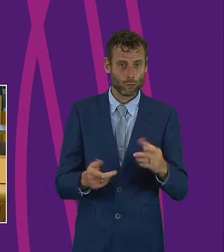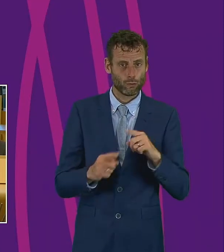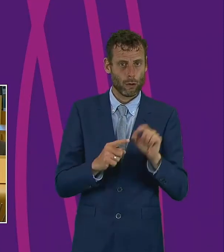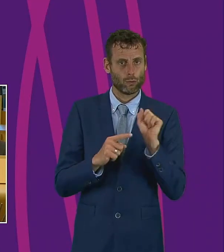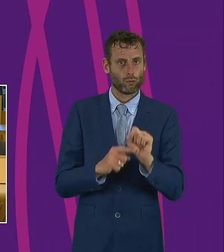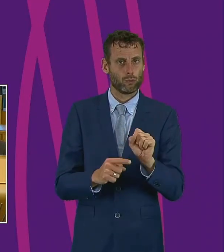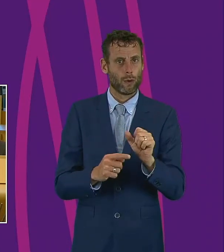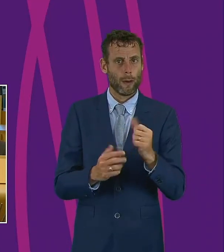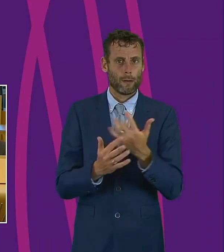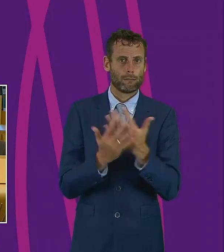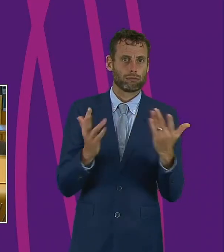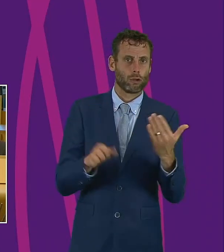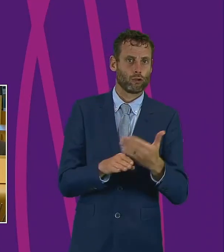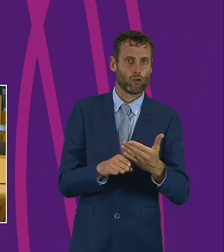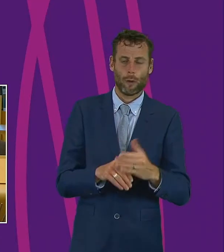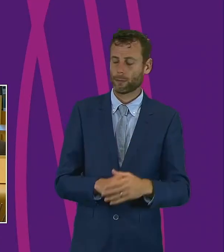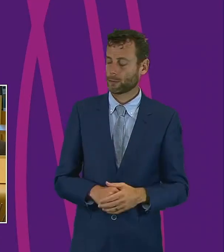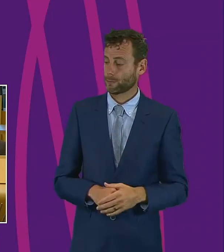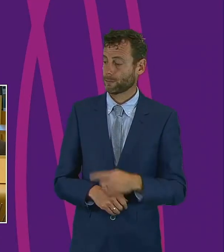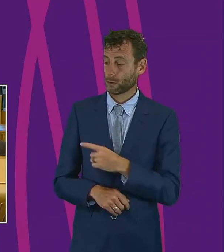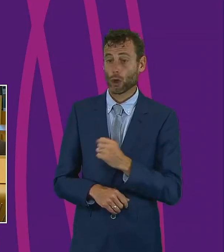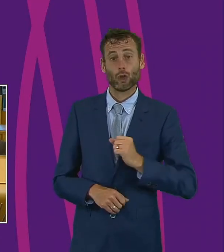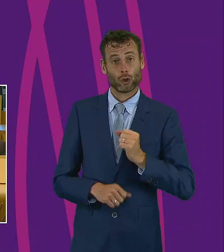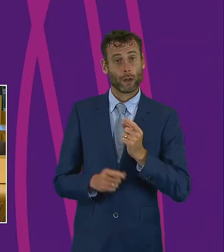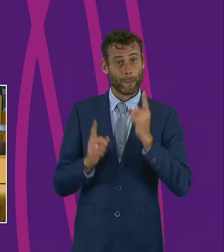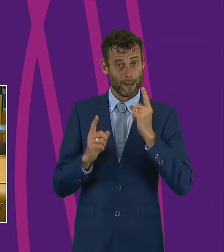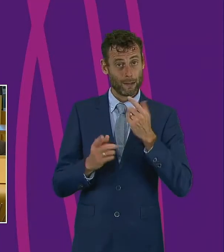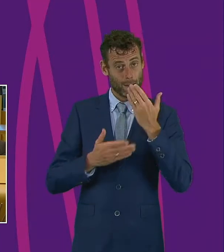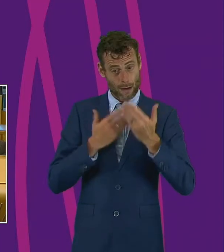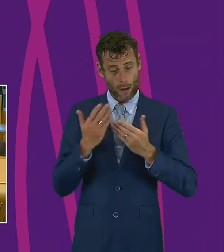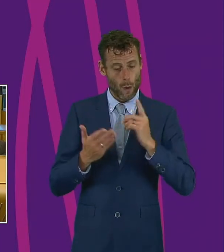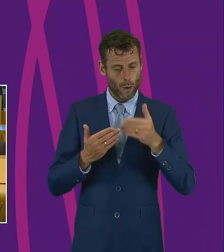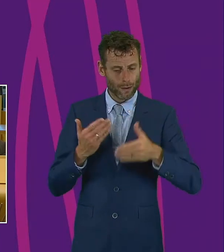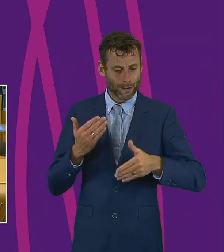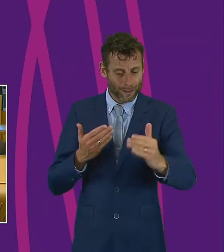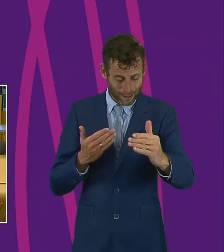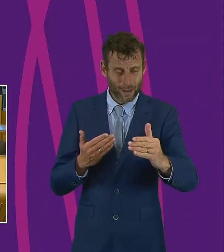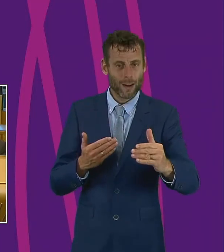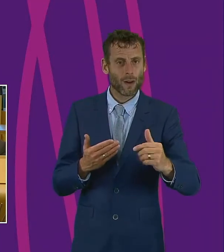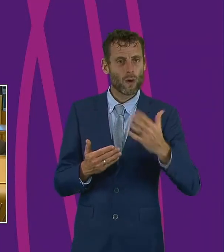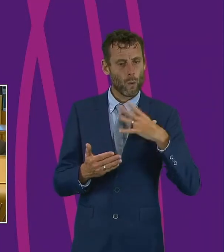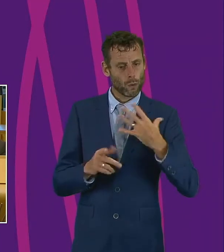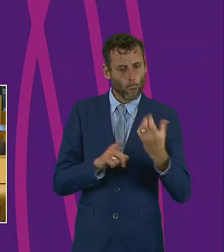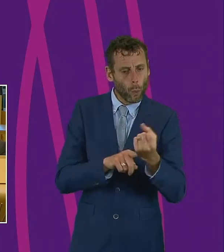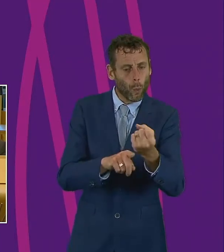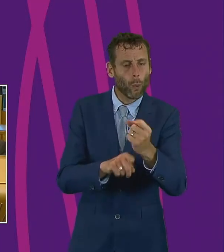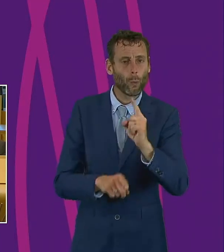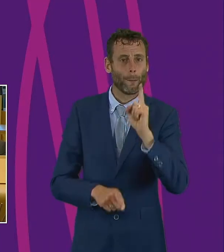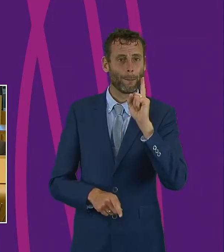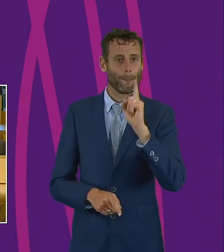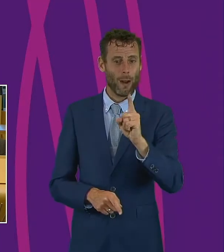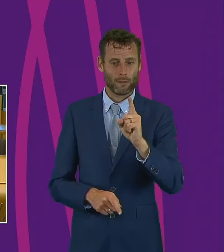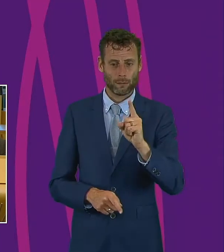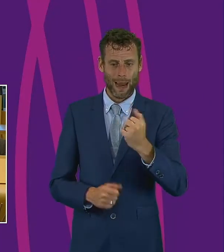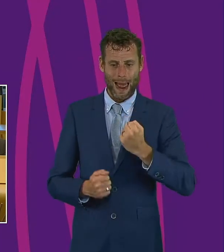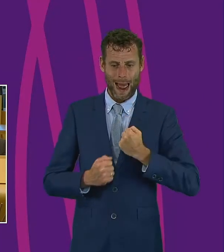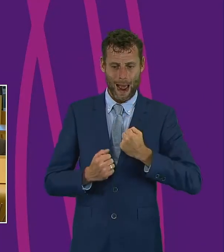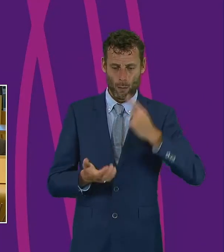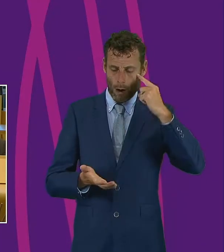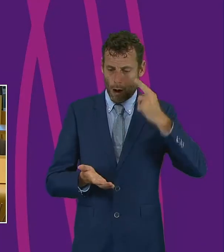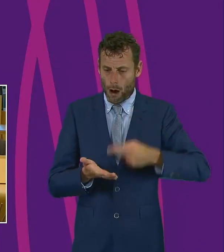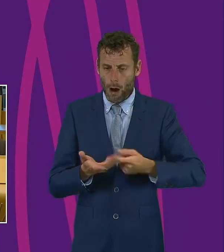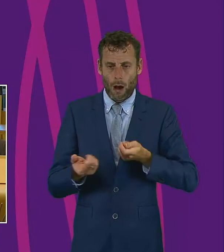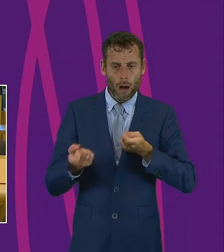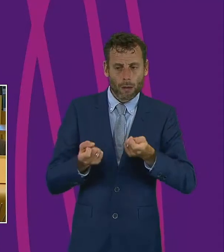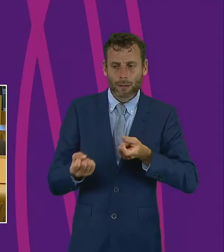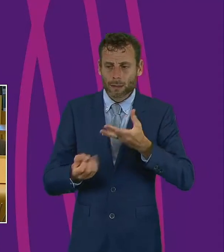outlined clearly what this government will do, yet its most economic powers remain at Westminster. So will the Scottish Government continue pressing the Chancellor